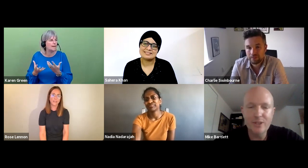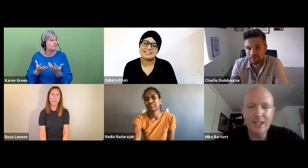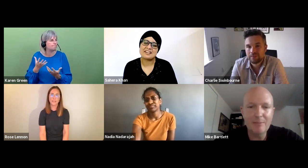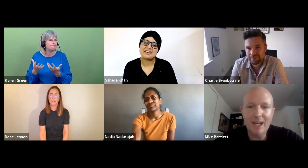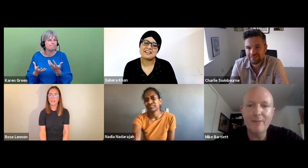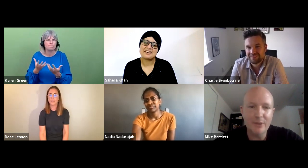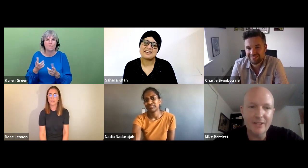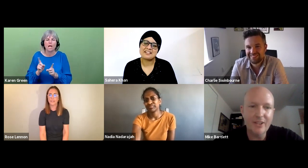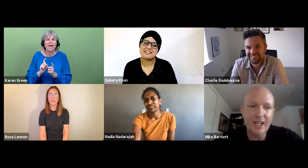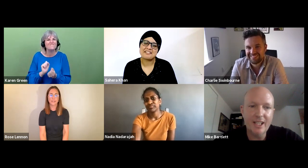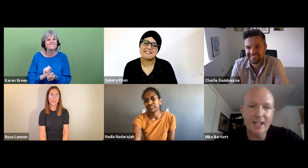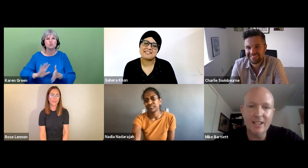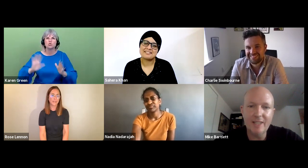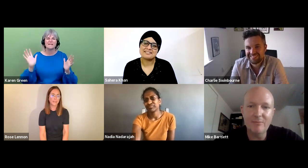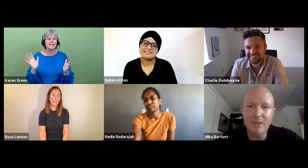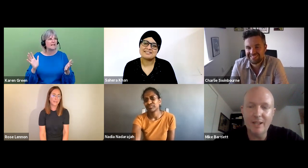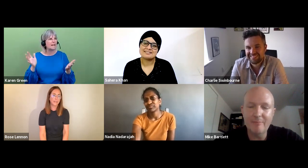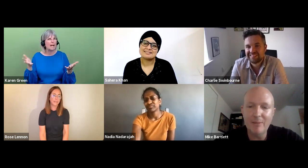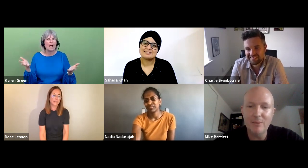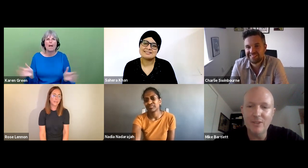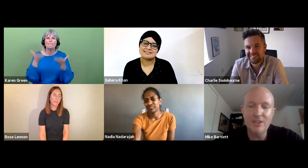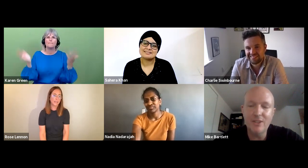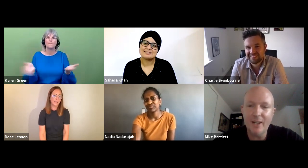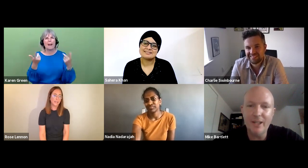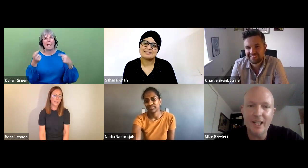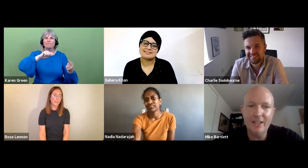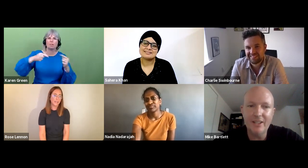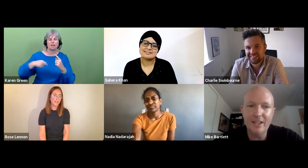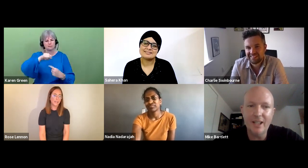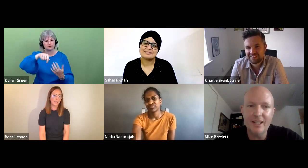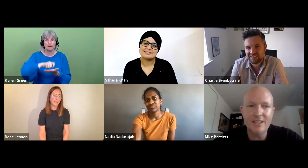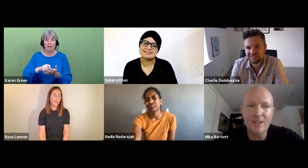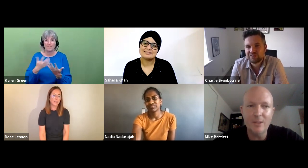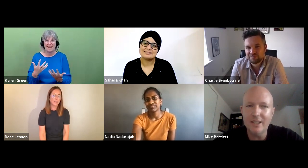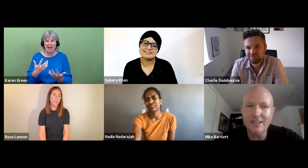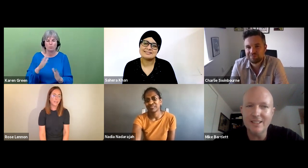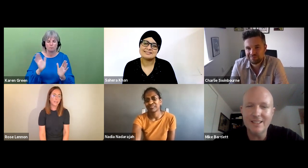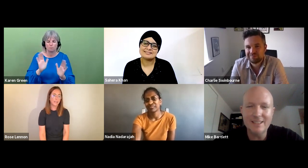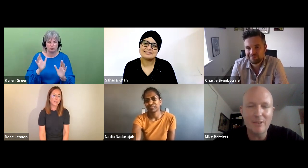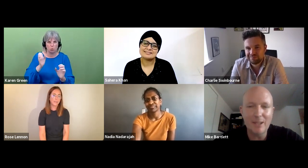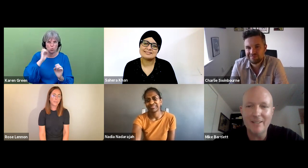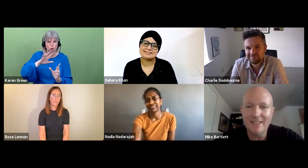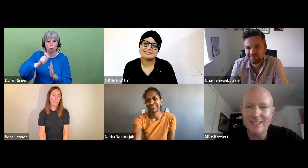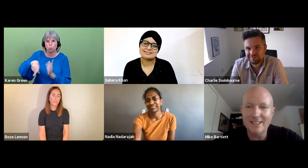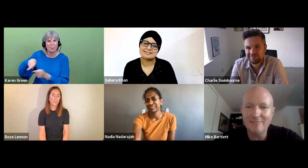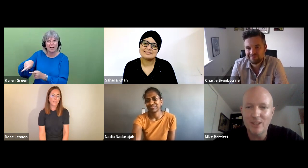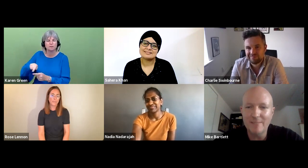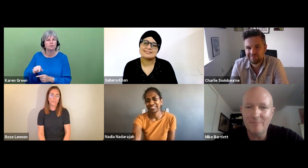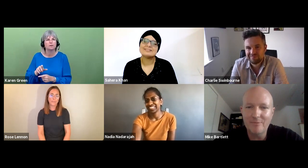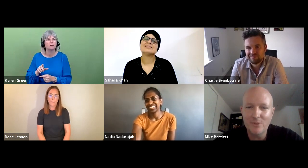free playfulness that I maybe wouldn't do now, and it's not worse. There's something about it that's really